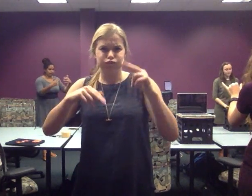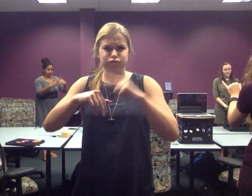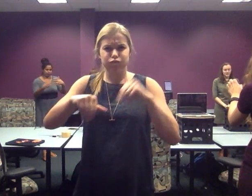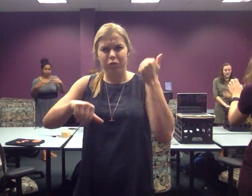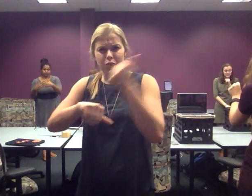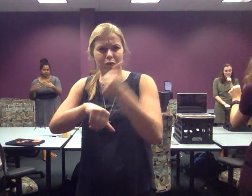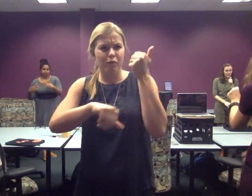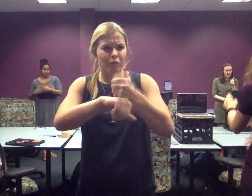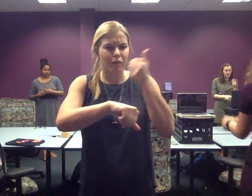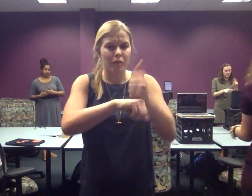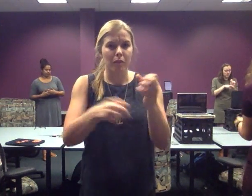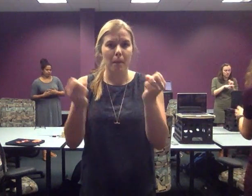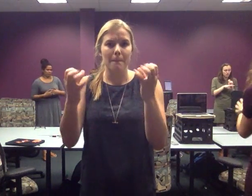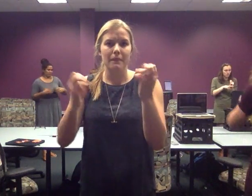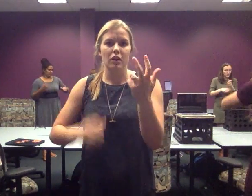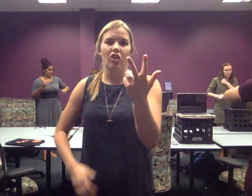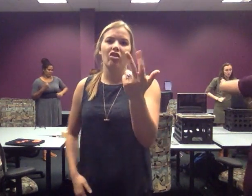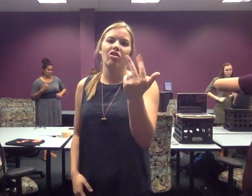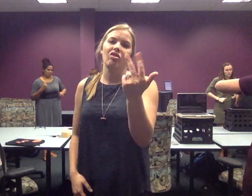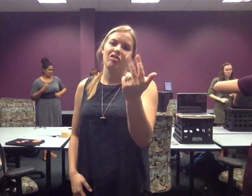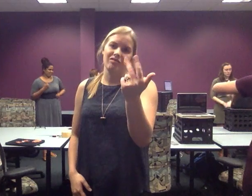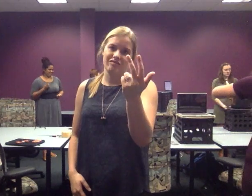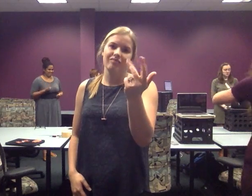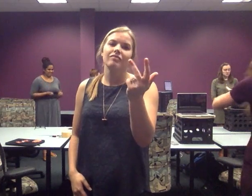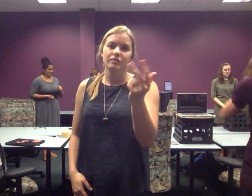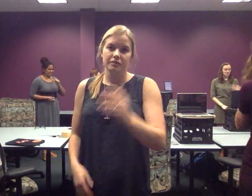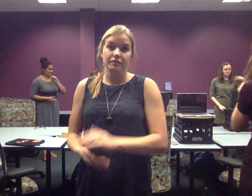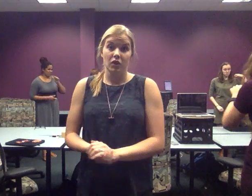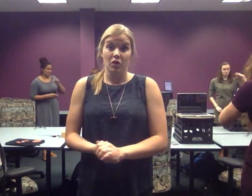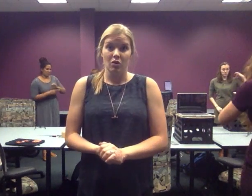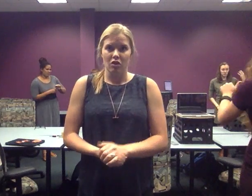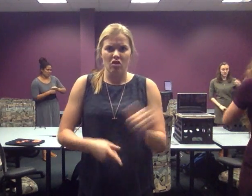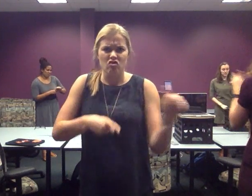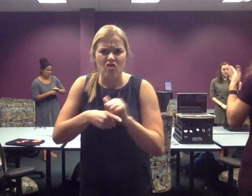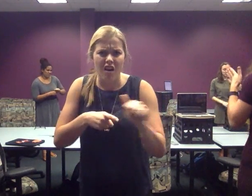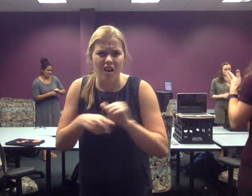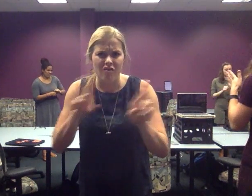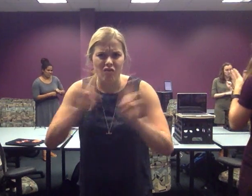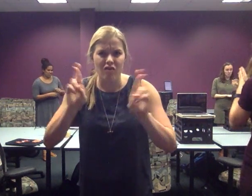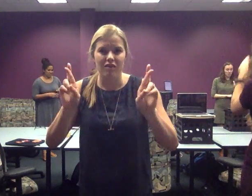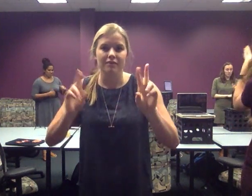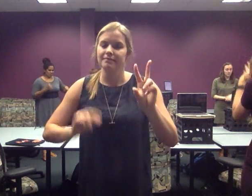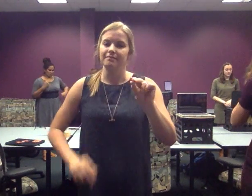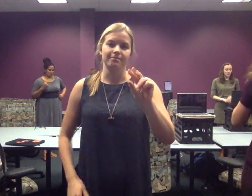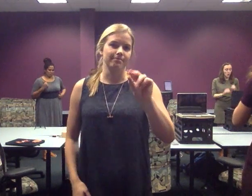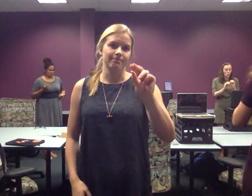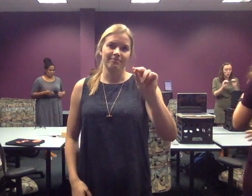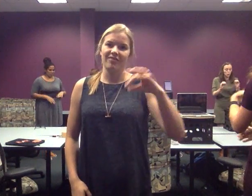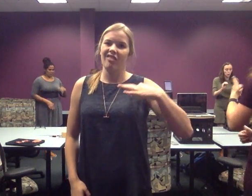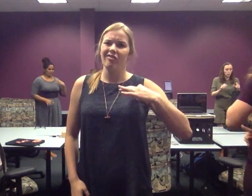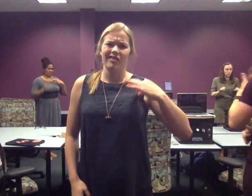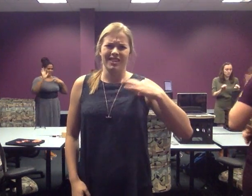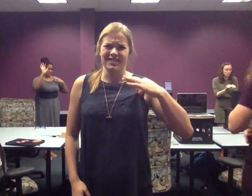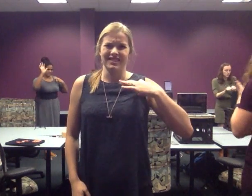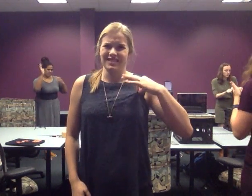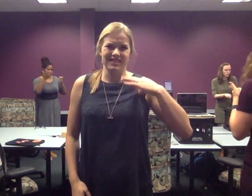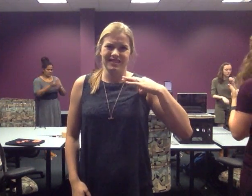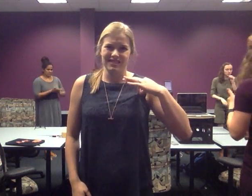well-trained soldiers. They were just volunteers. And they lacked supplies. They didn't have enough money coming in to keep them